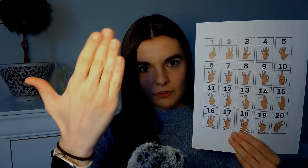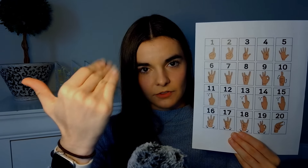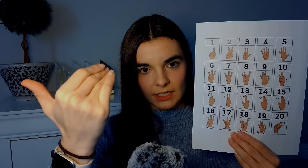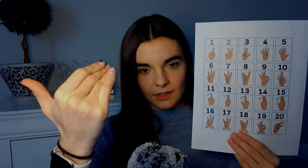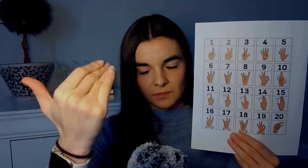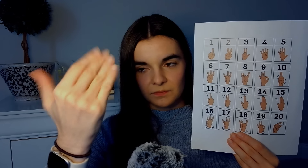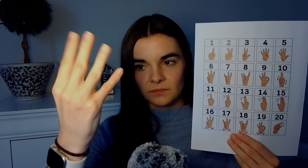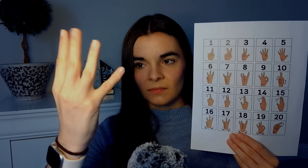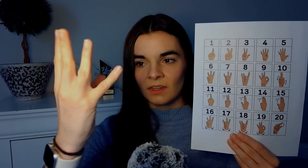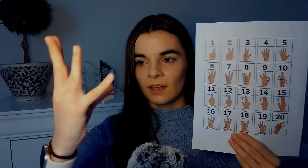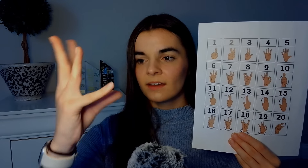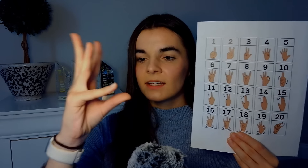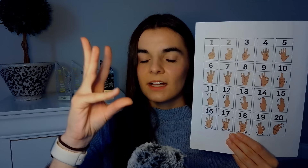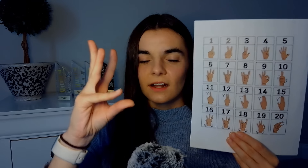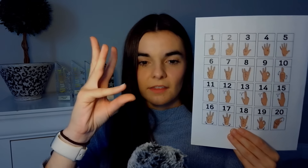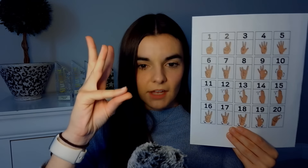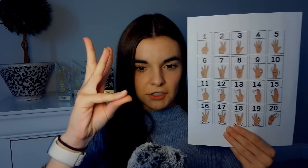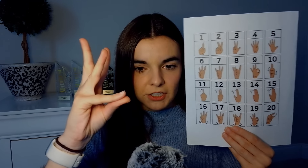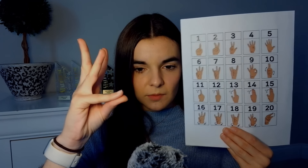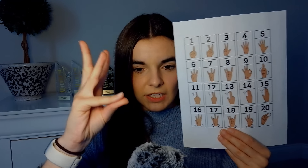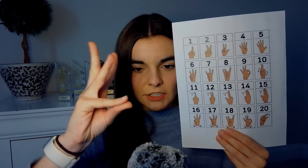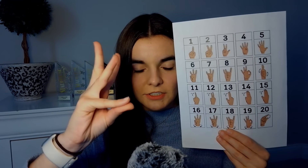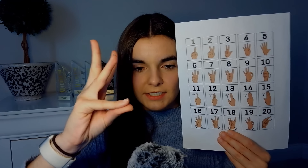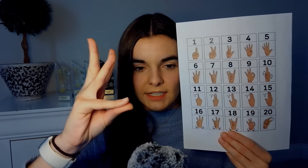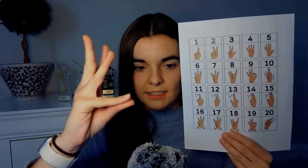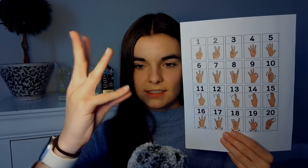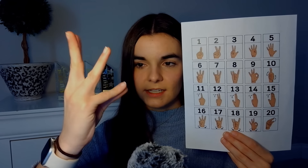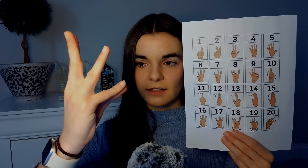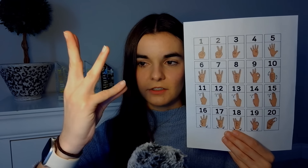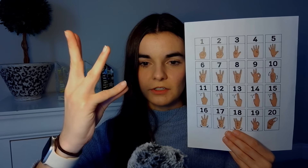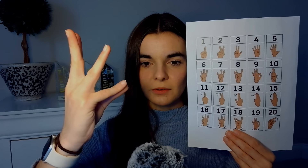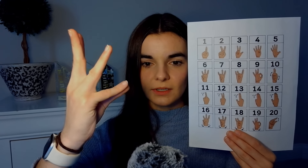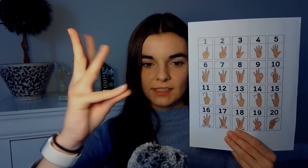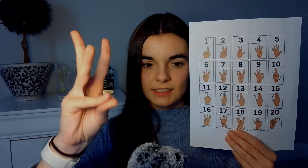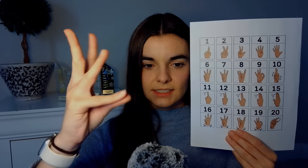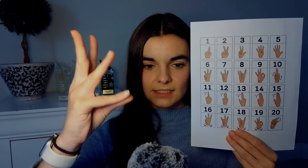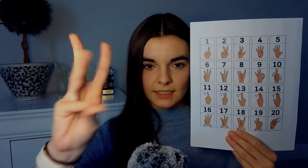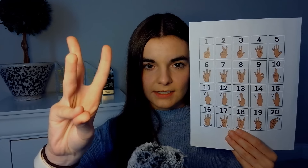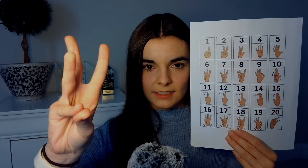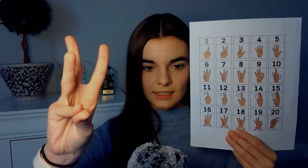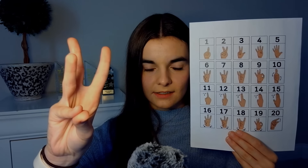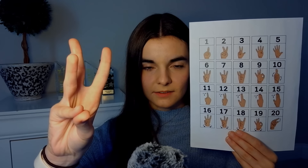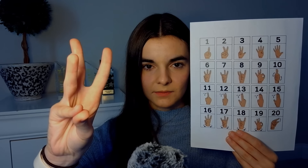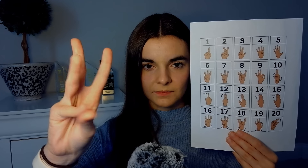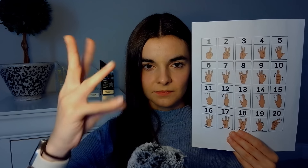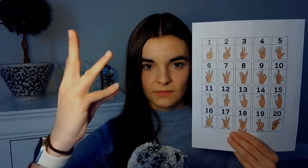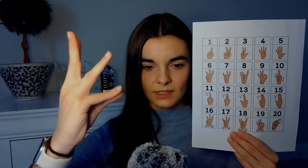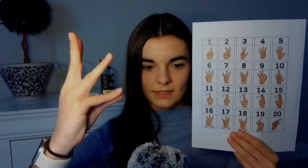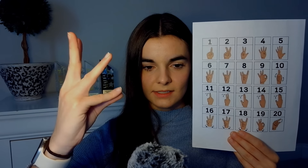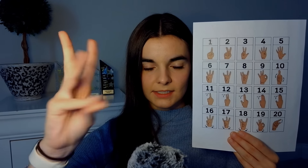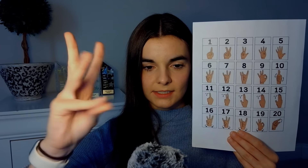15. Then you're going to make your 6 and do 16.